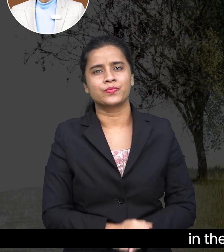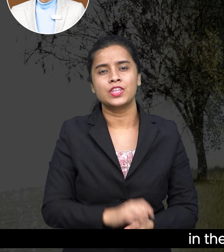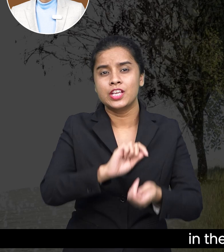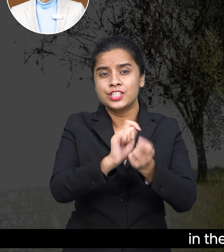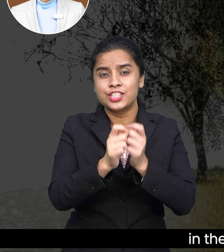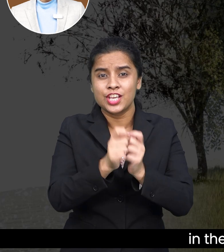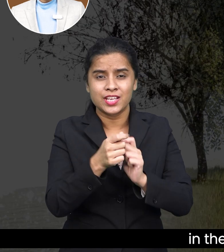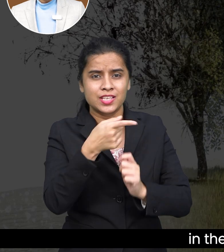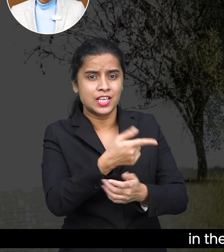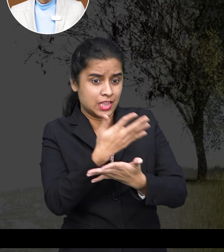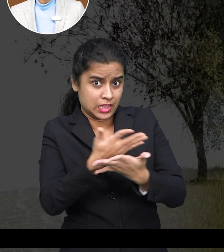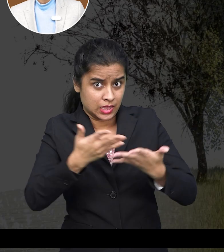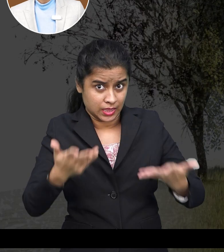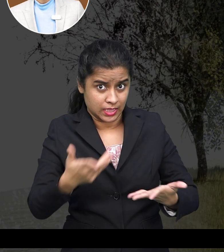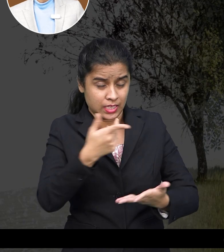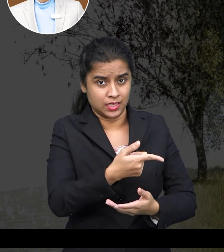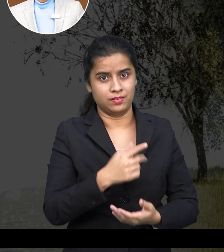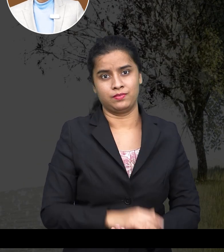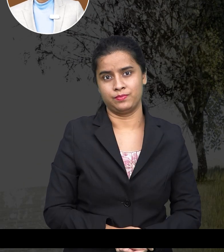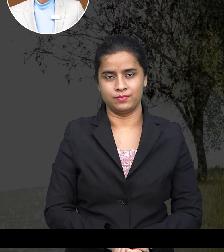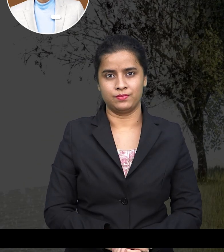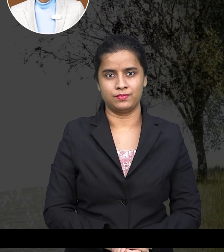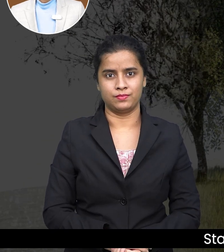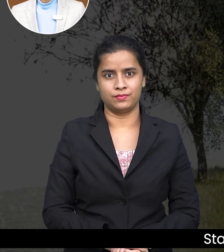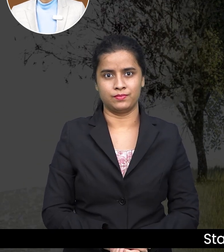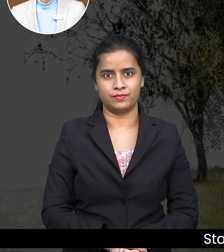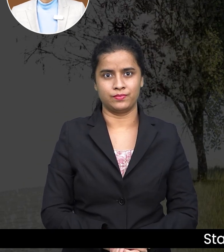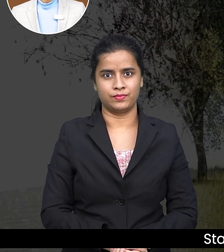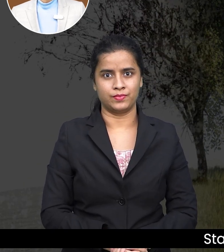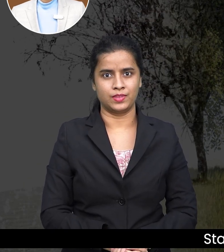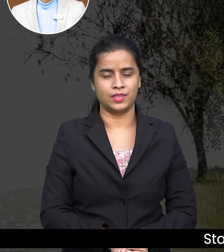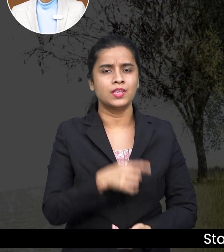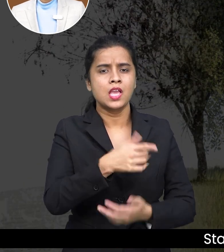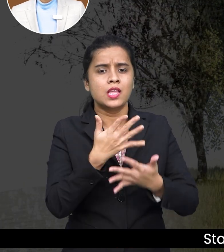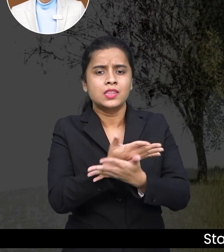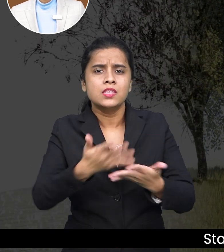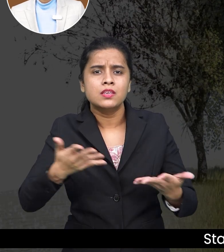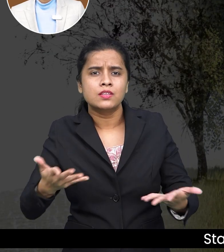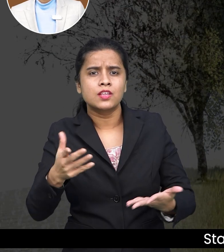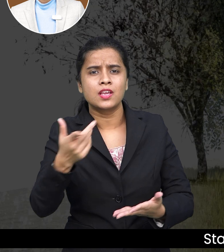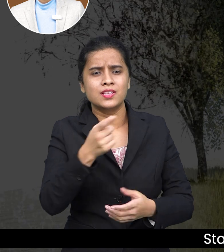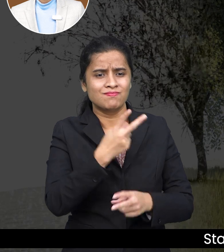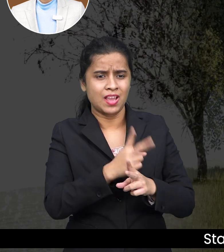Change in the physical properties of a substance. State of a substance.